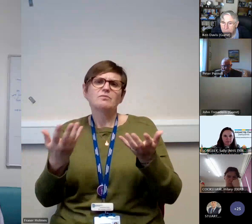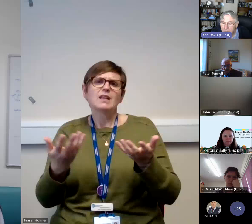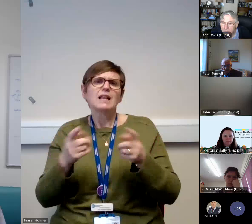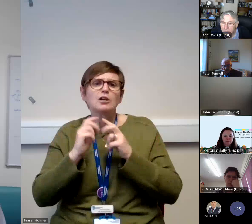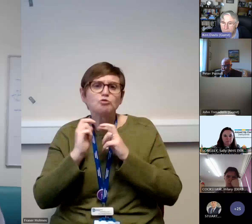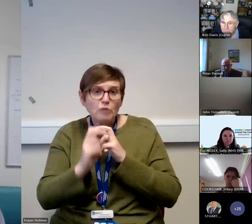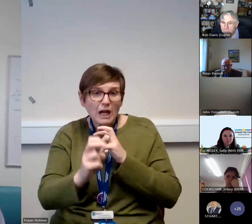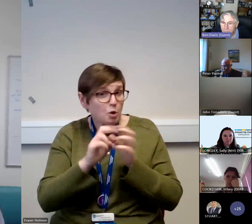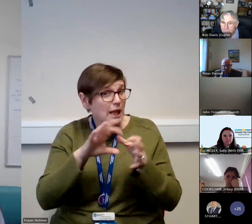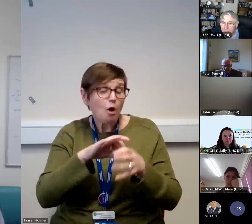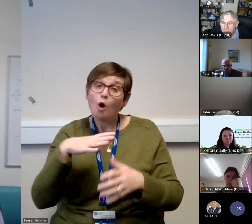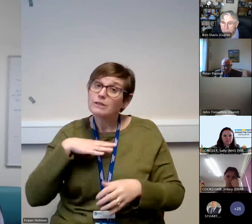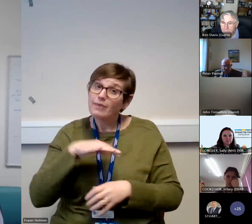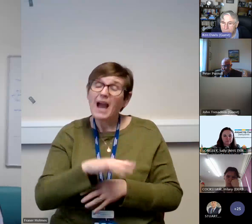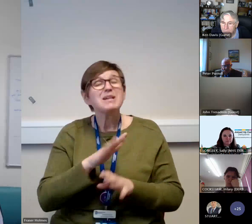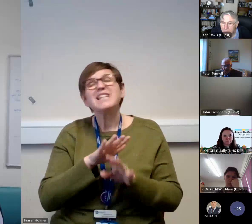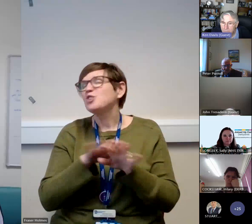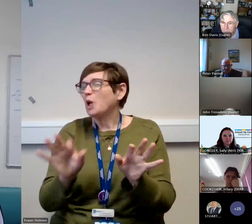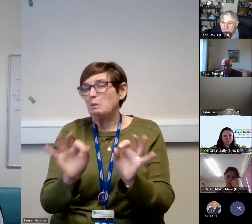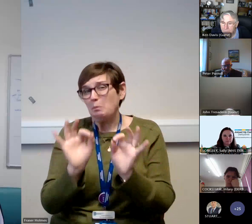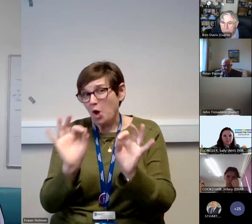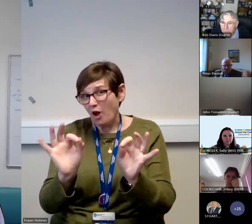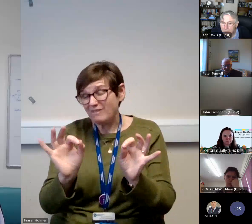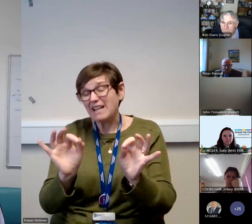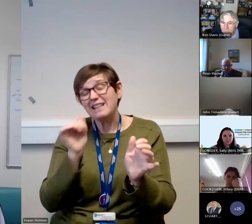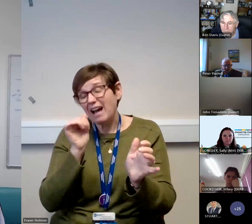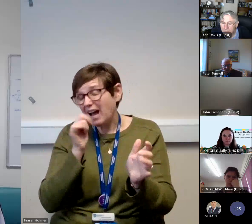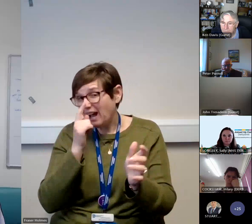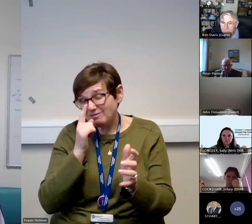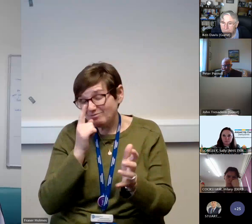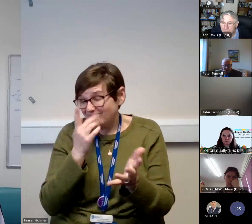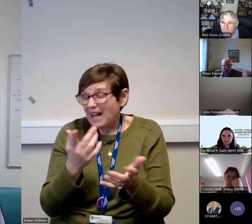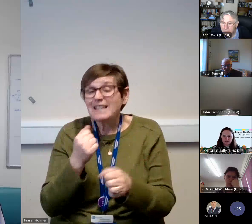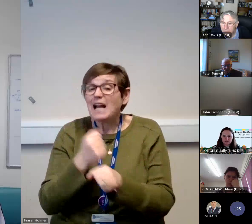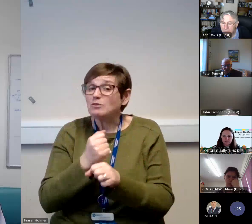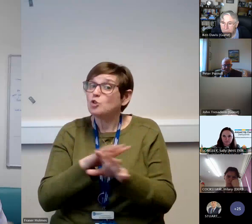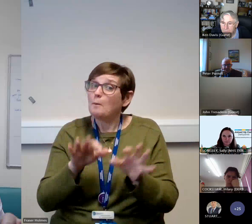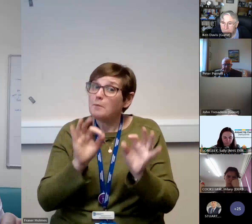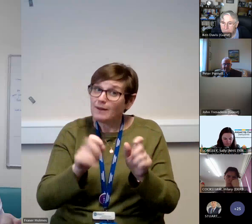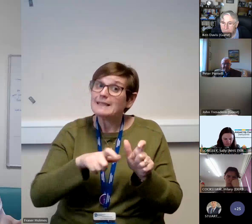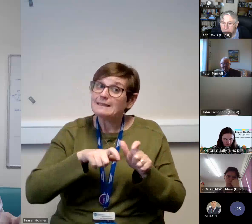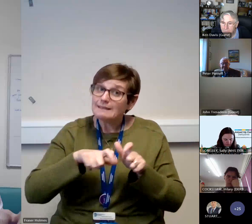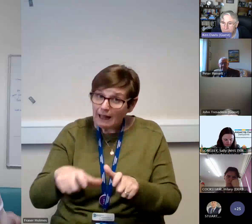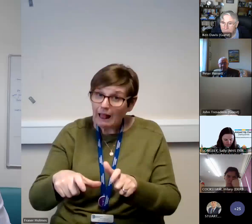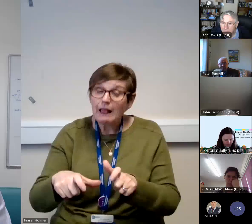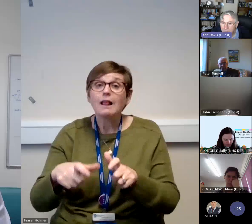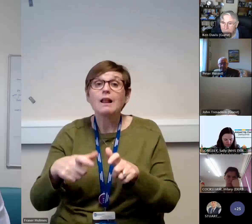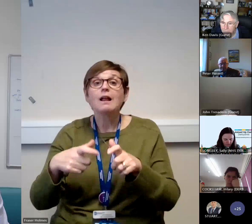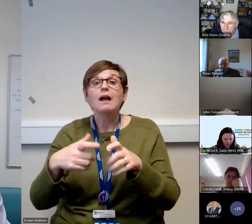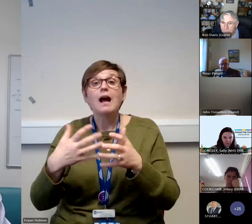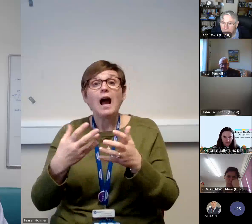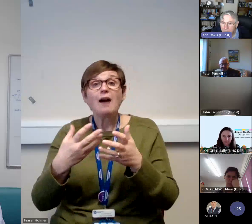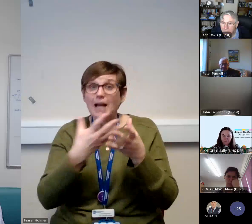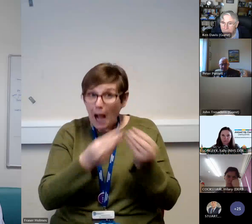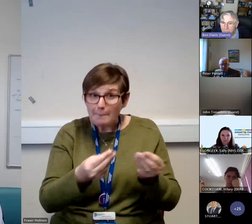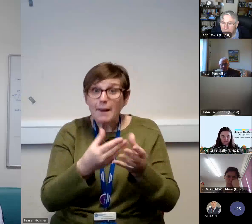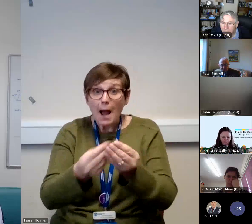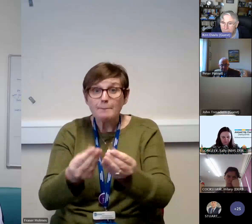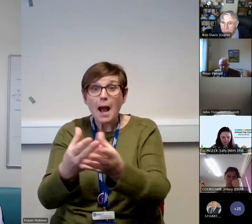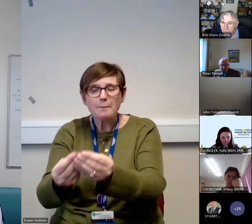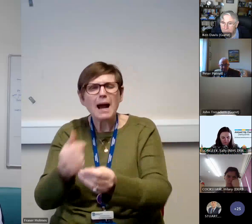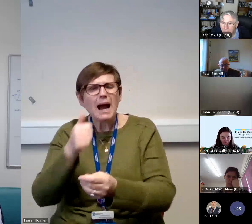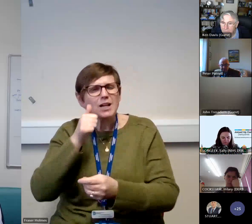transport links. Now, it's not perfect, I grant you, and there are certainly still big gaps. I noticed